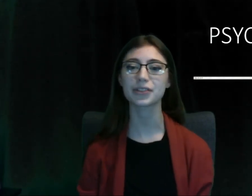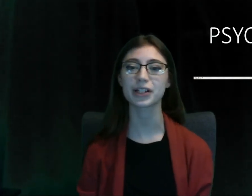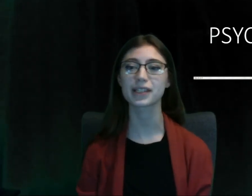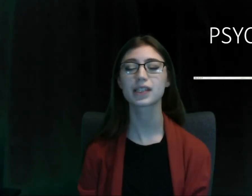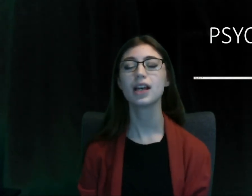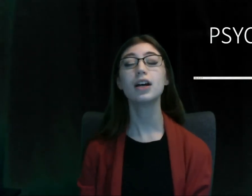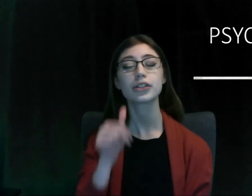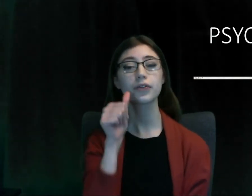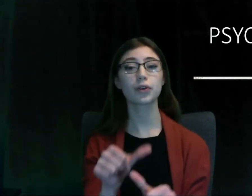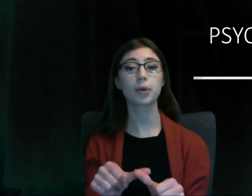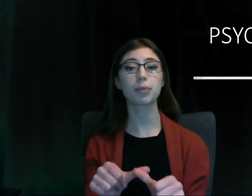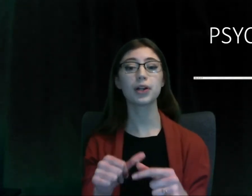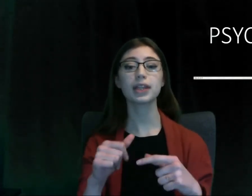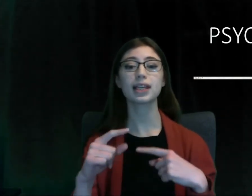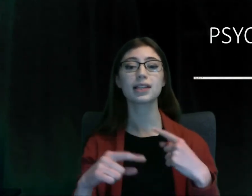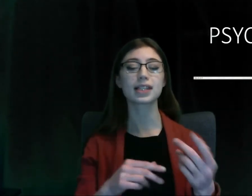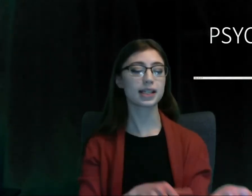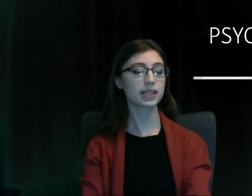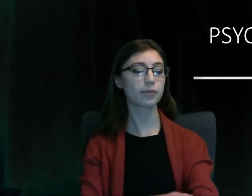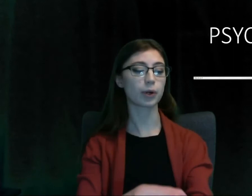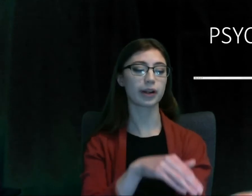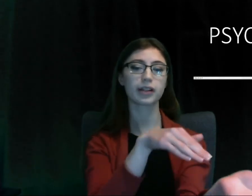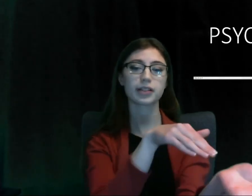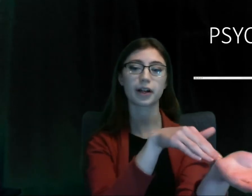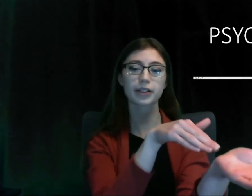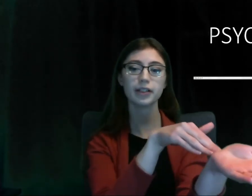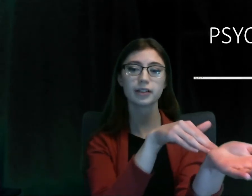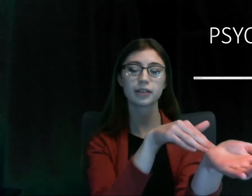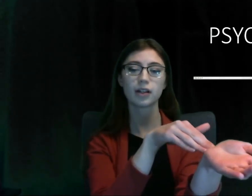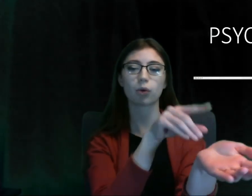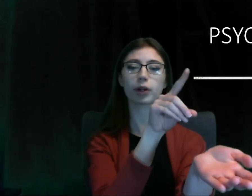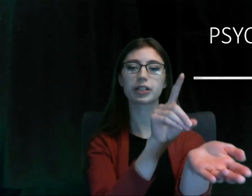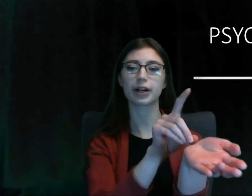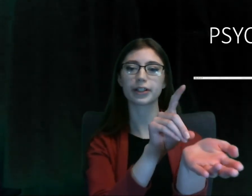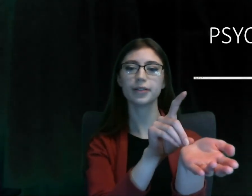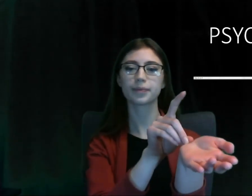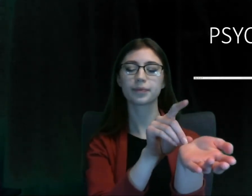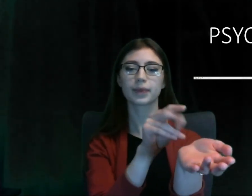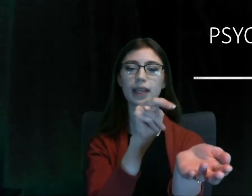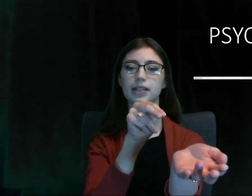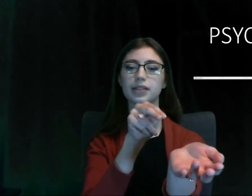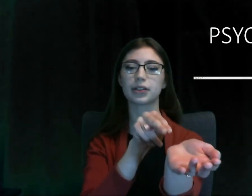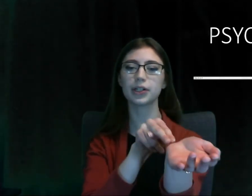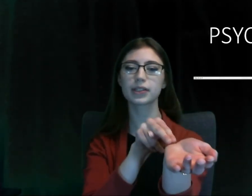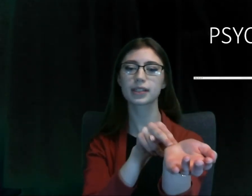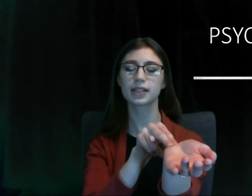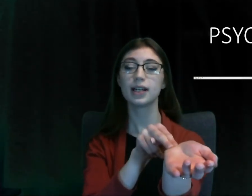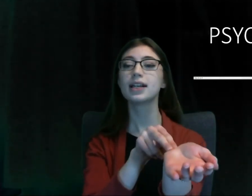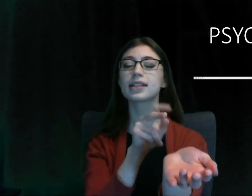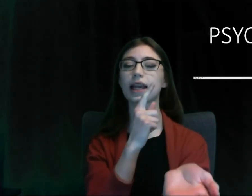Psychiatrist. So if you remember the signs for doctor or doctor and nurse,